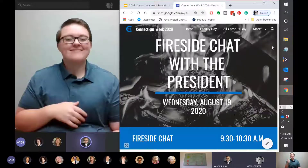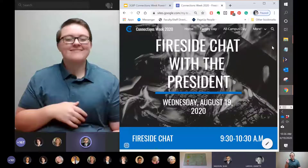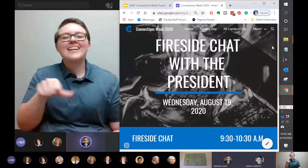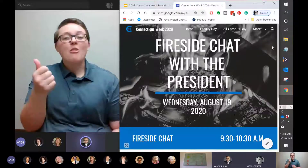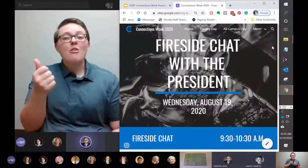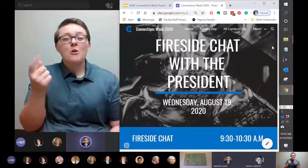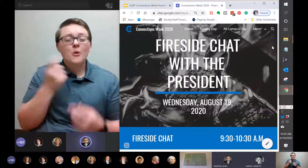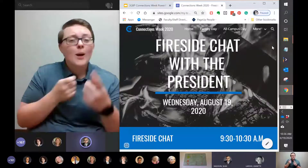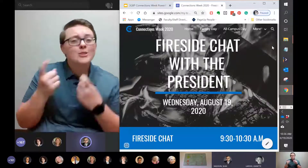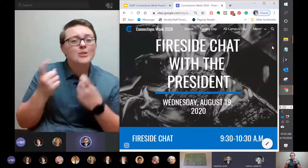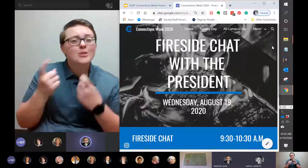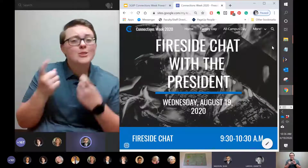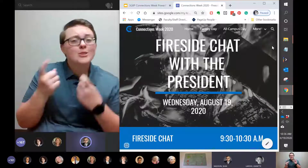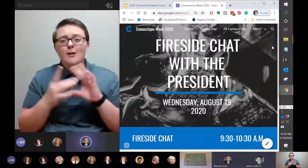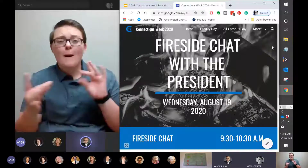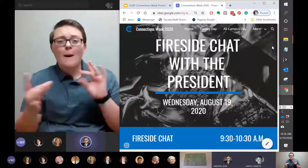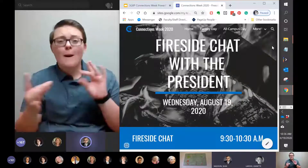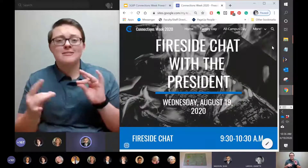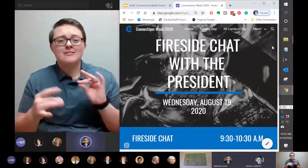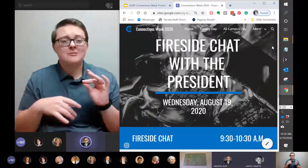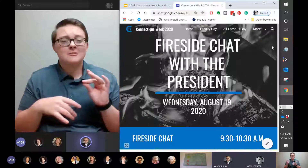Any comments?